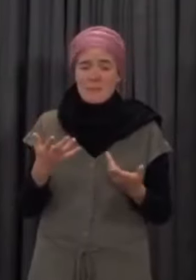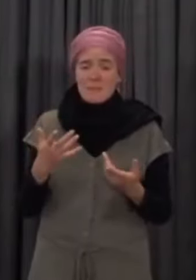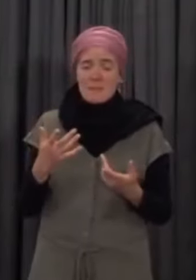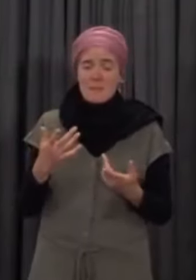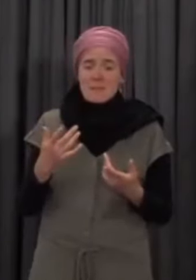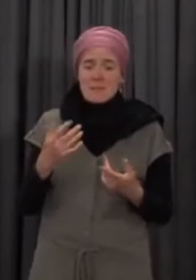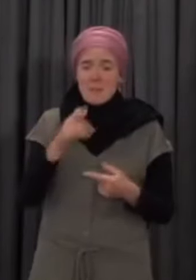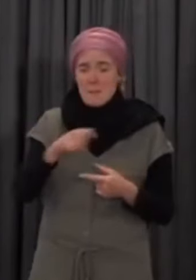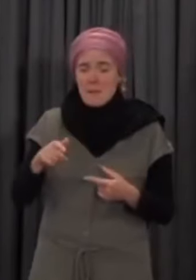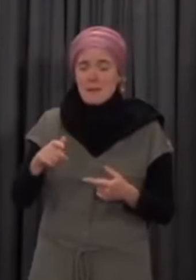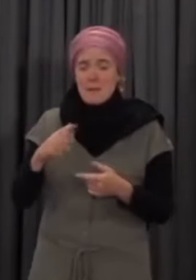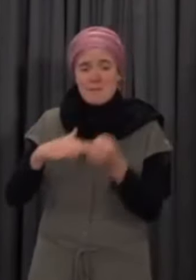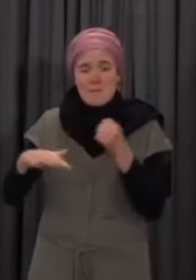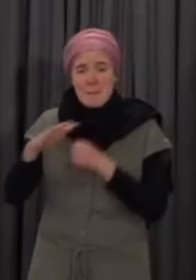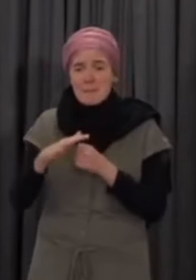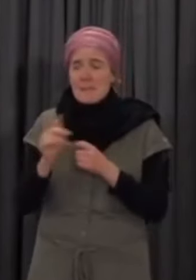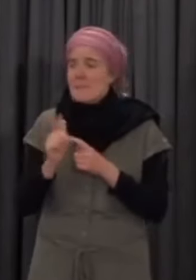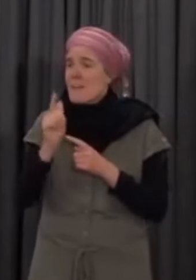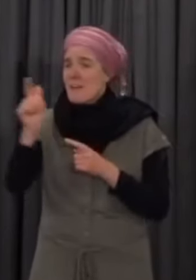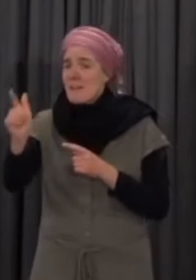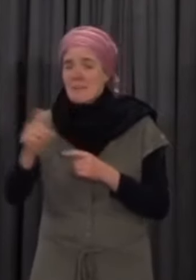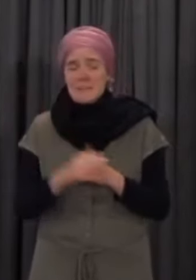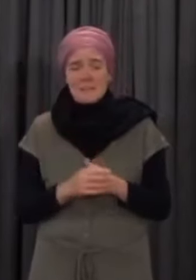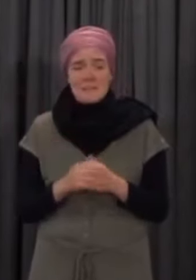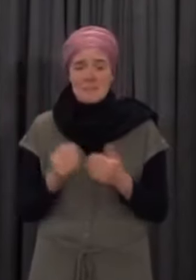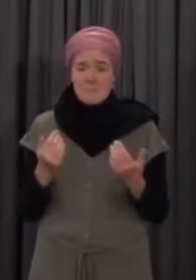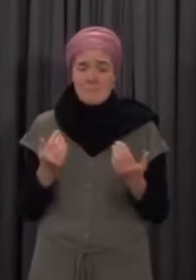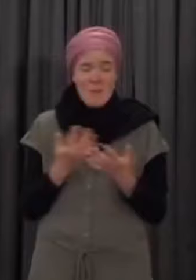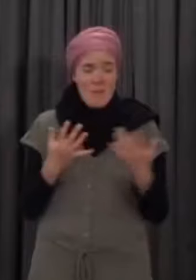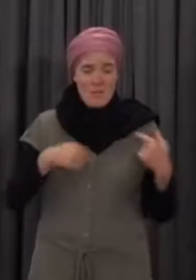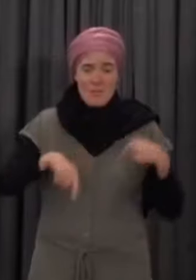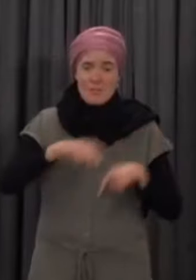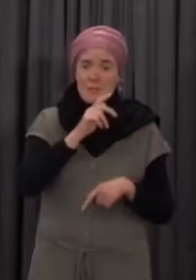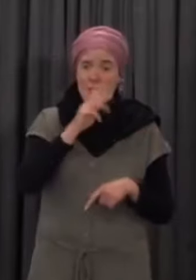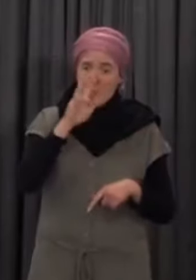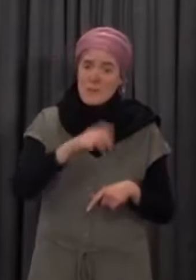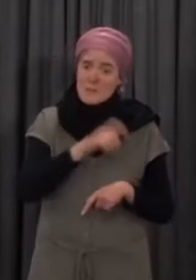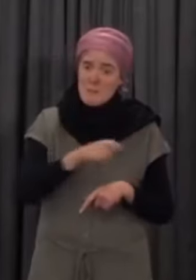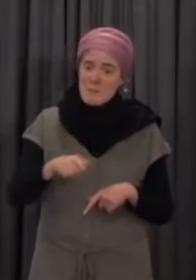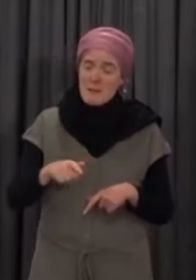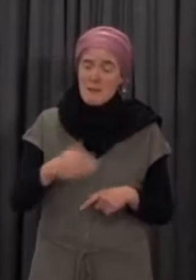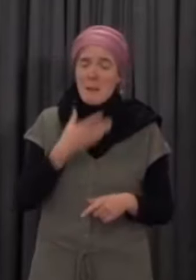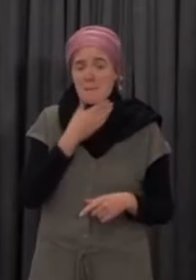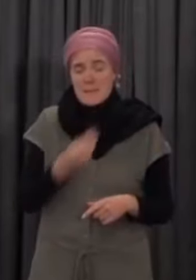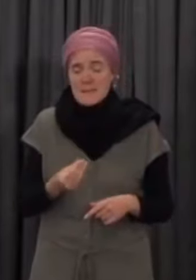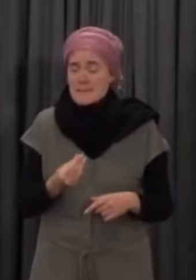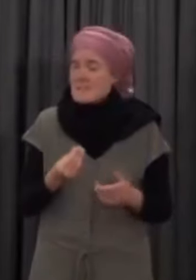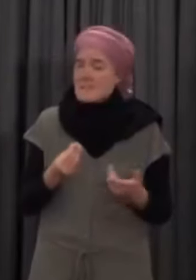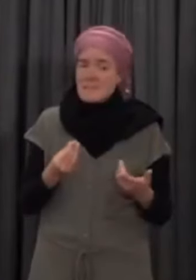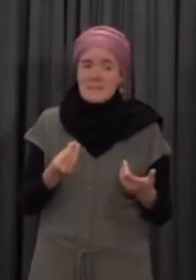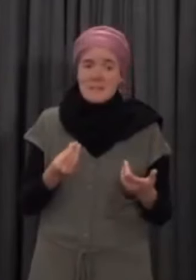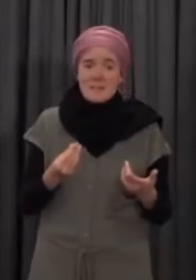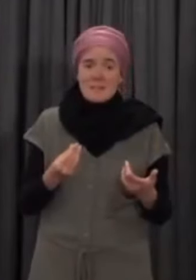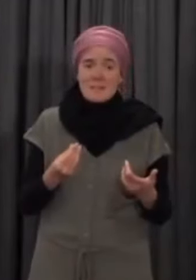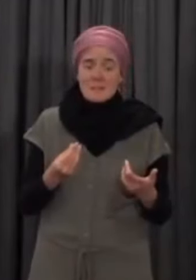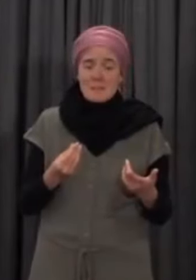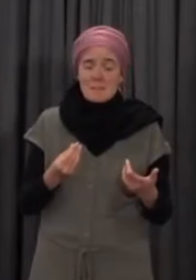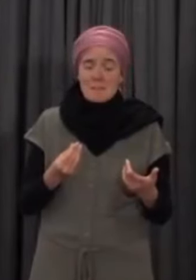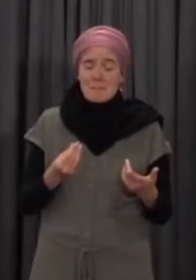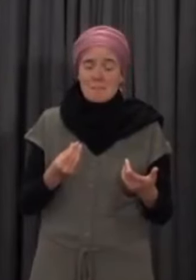know that applies to a huge number of us in Wales, and we miss a lot our ability to have